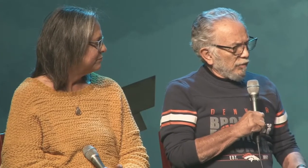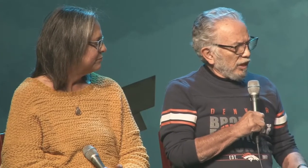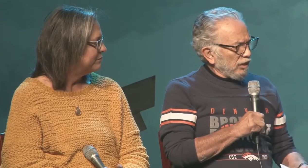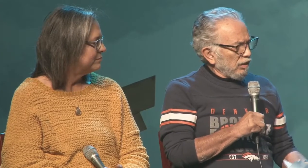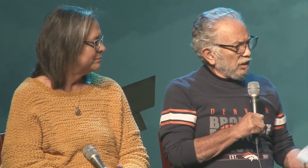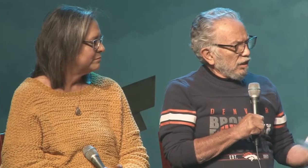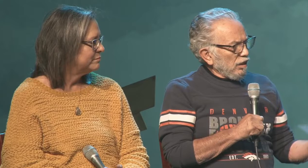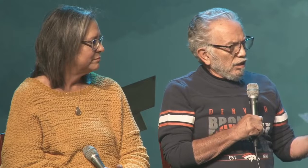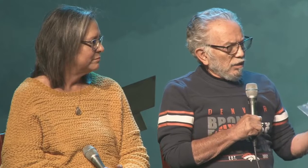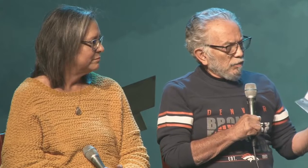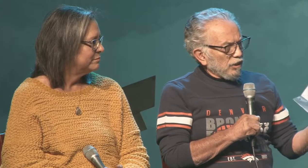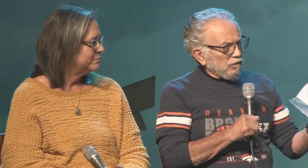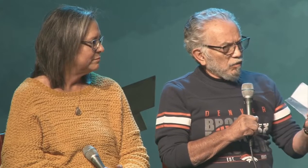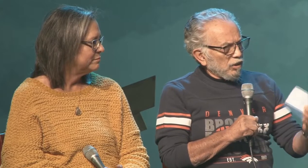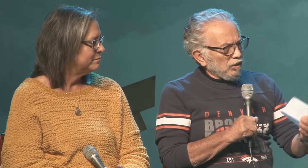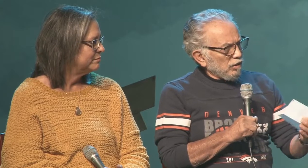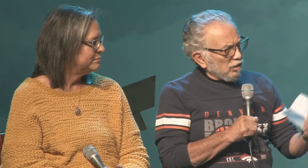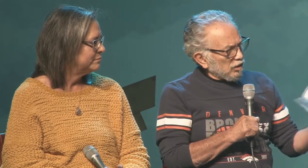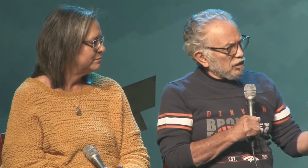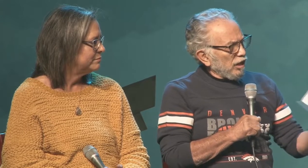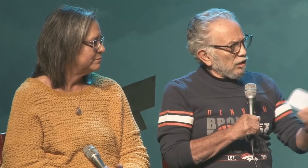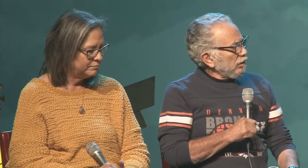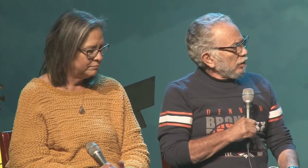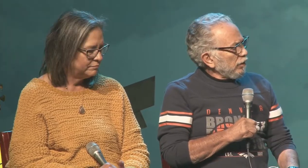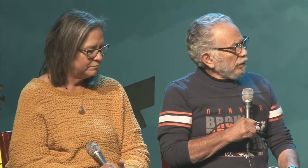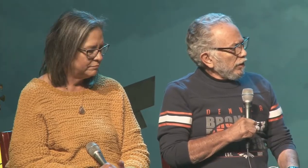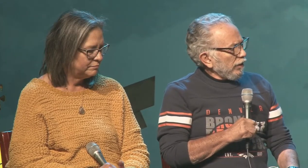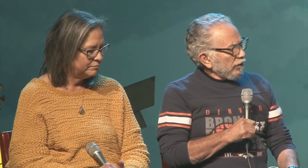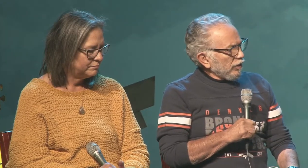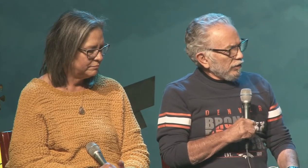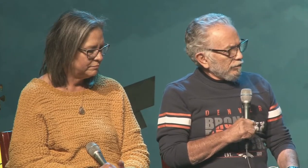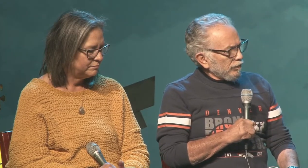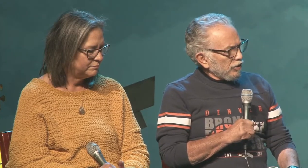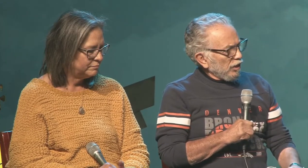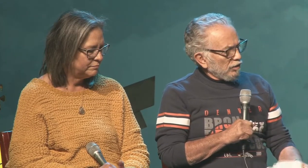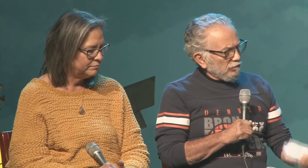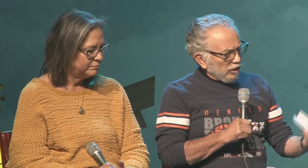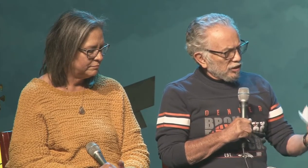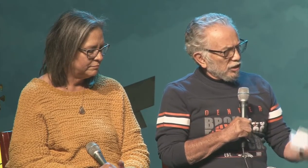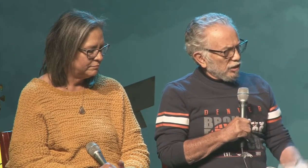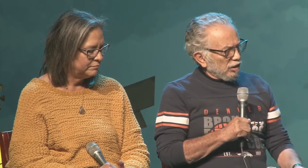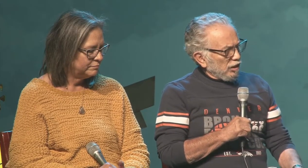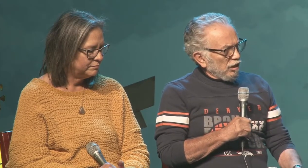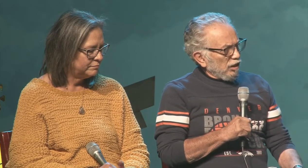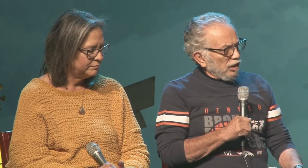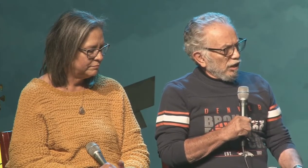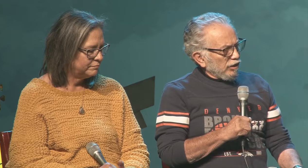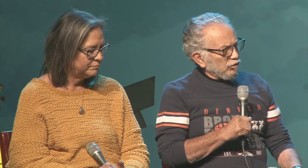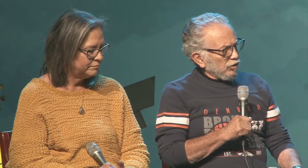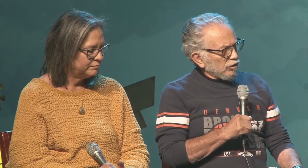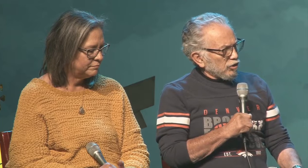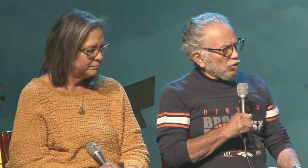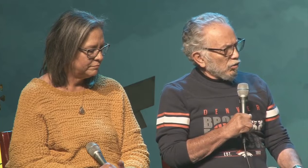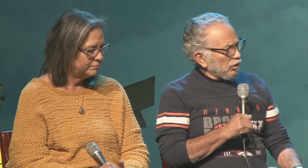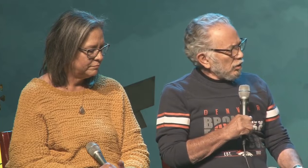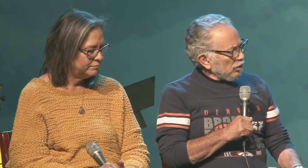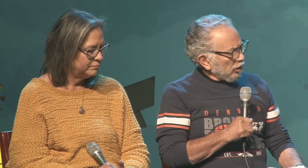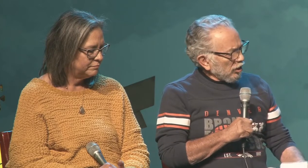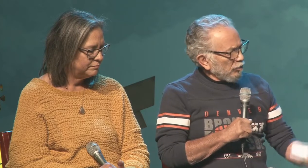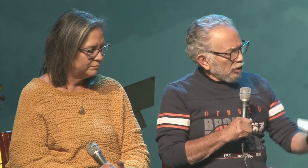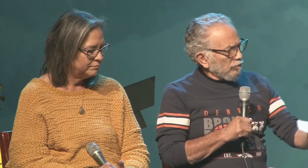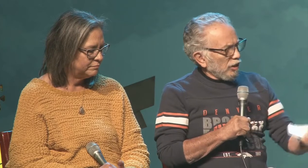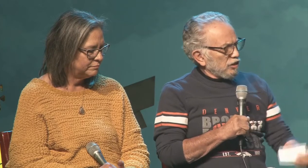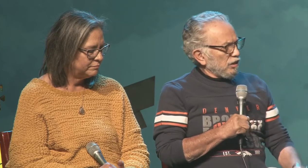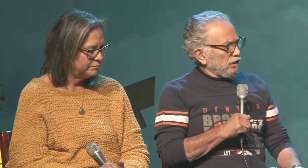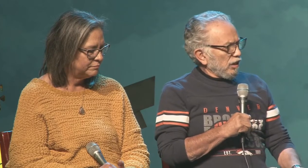ganging and banging, but I from another gang. And she had my son, and at 2 years old,